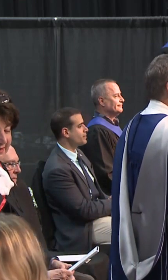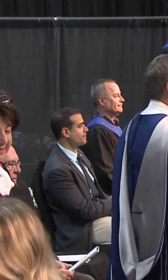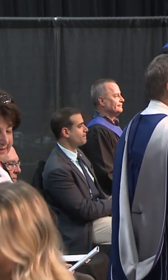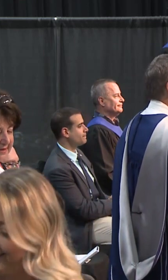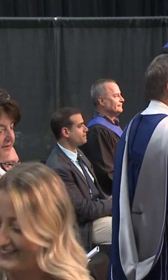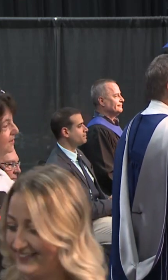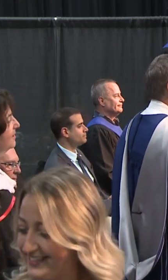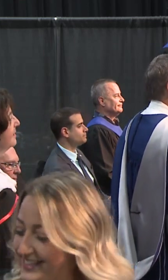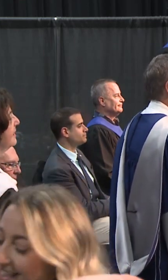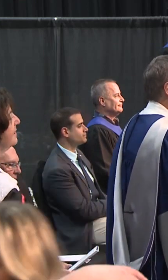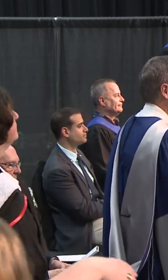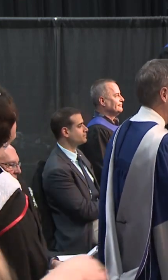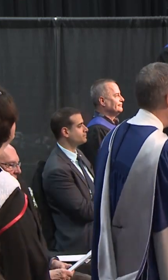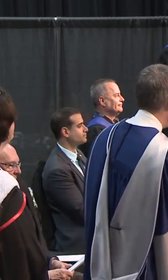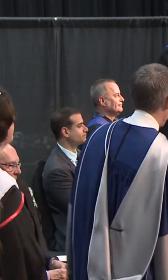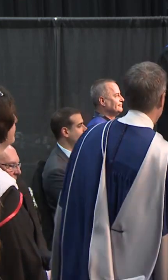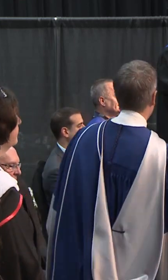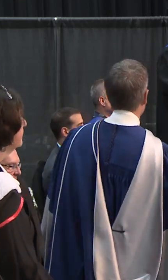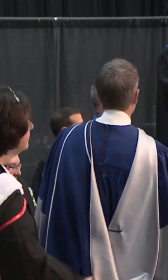I see